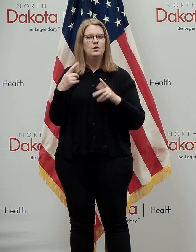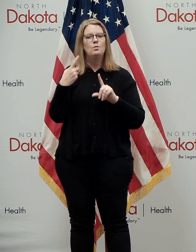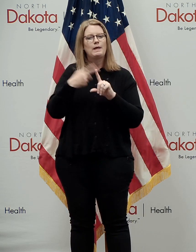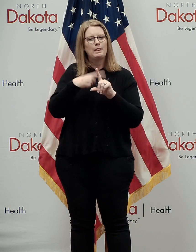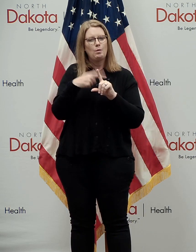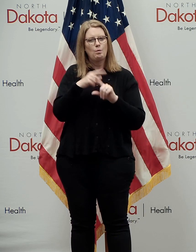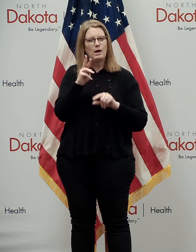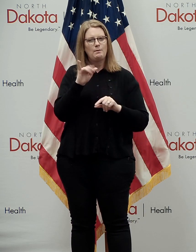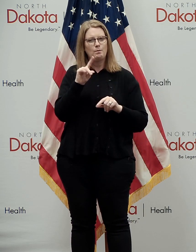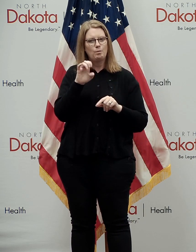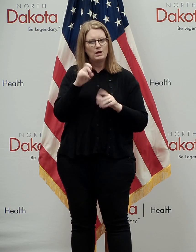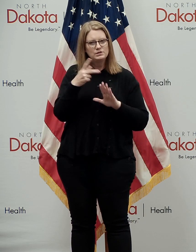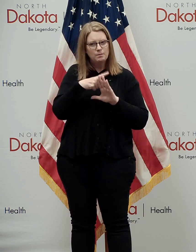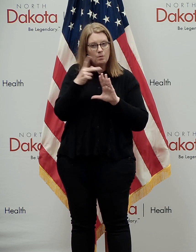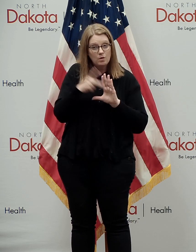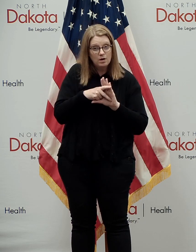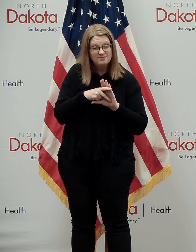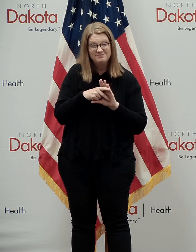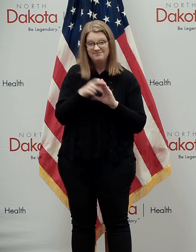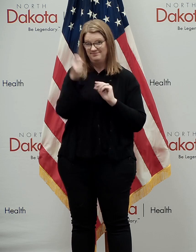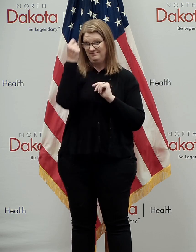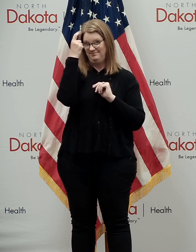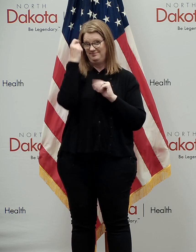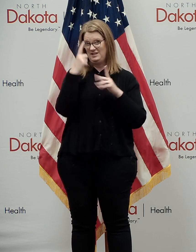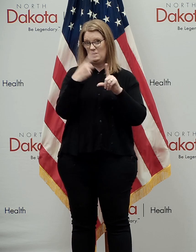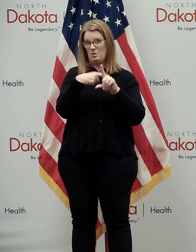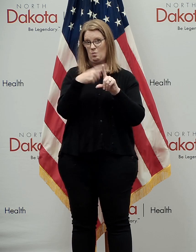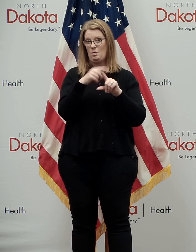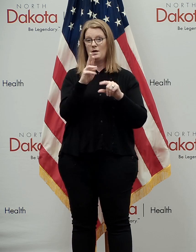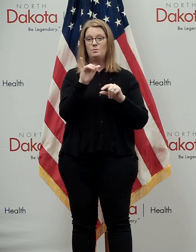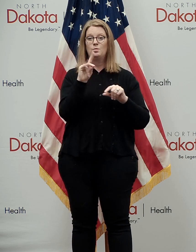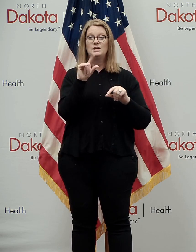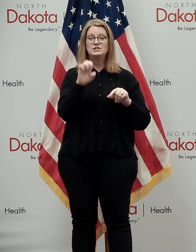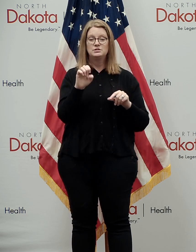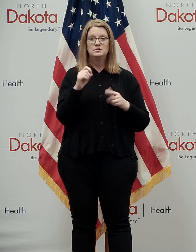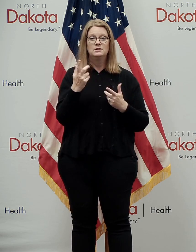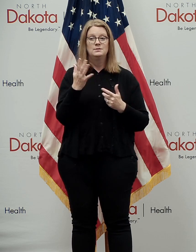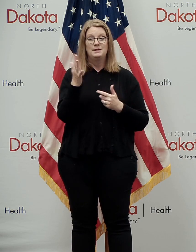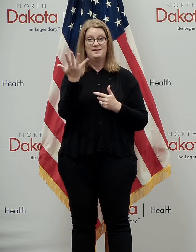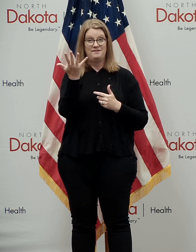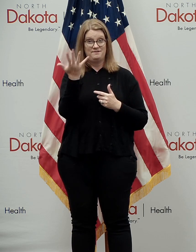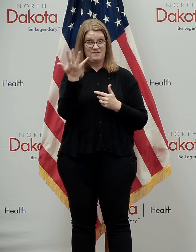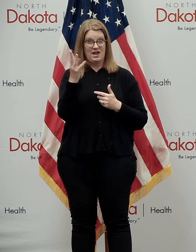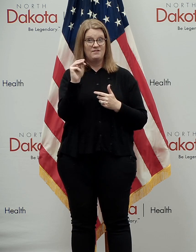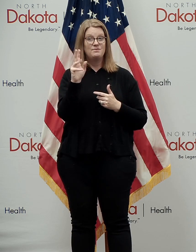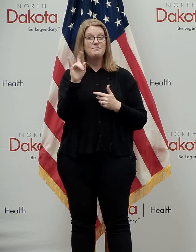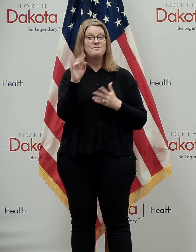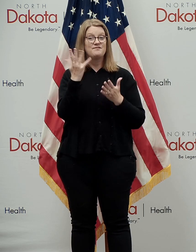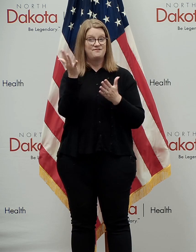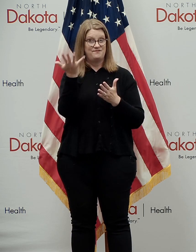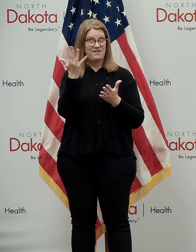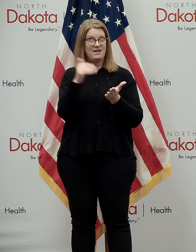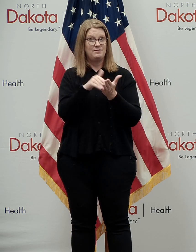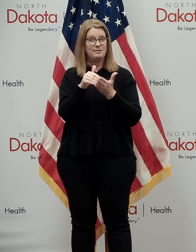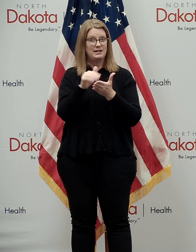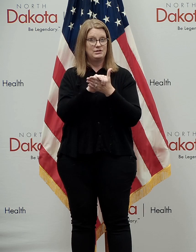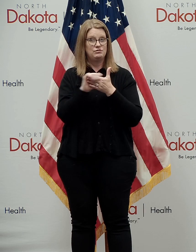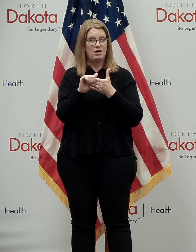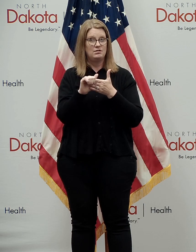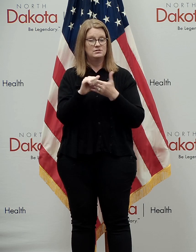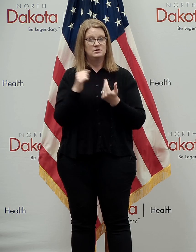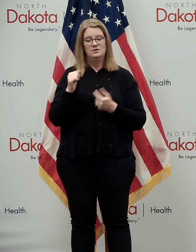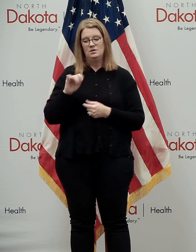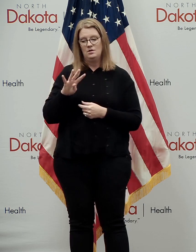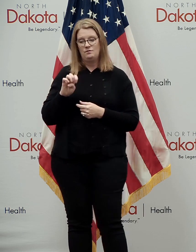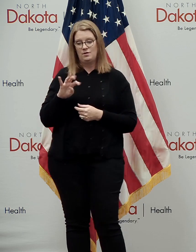program. I would remind people that in the Rent Bridge program, there's been $5 million set aside side. I think only about